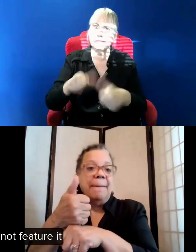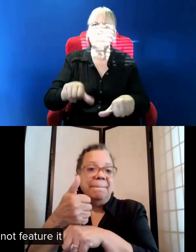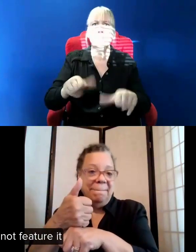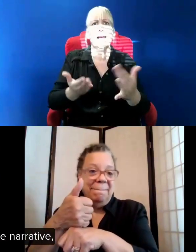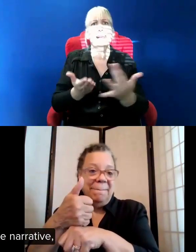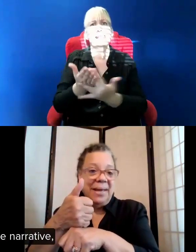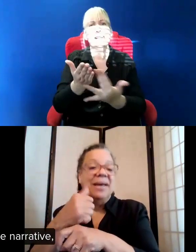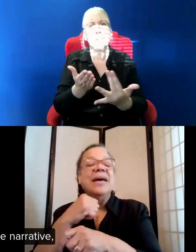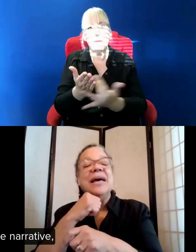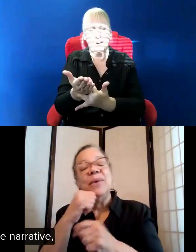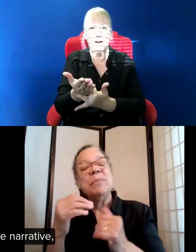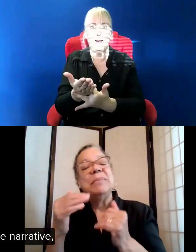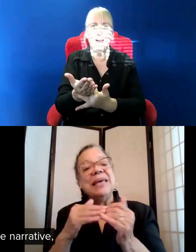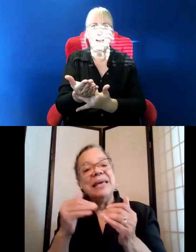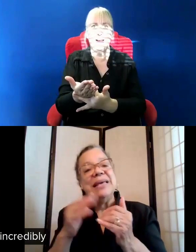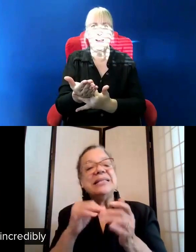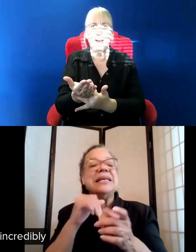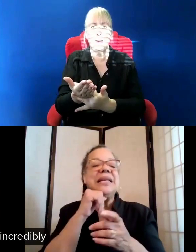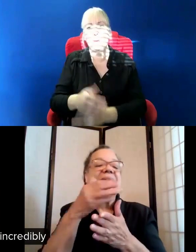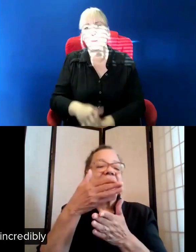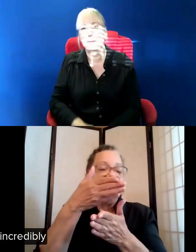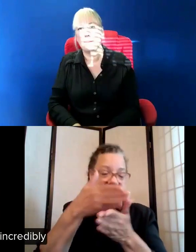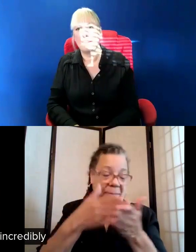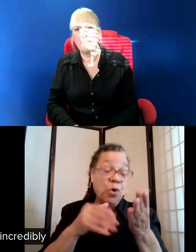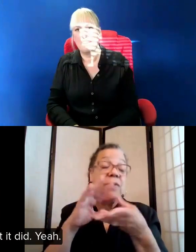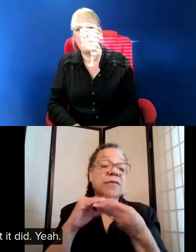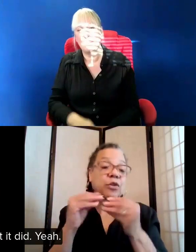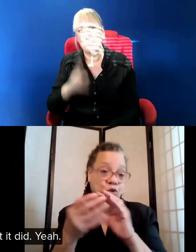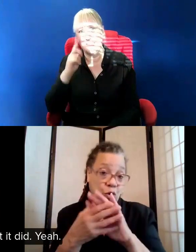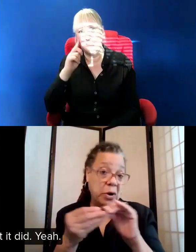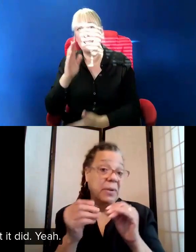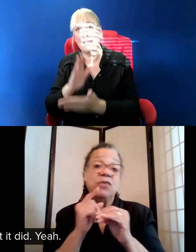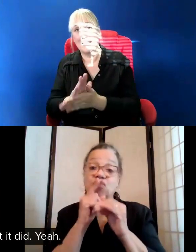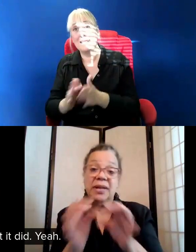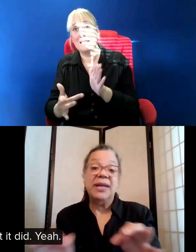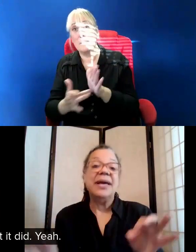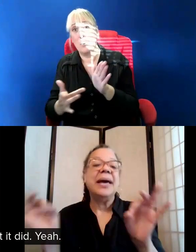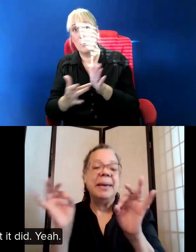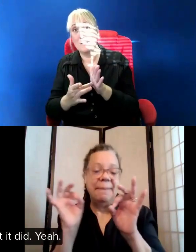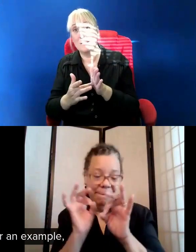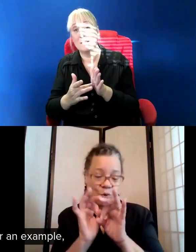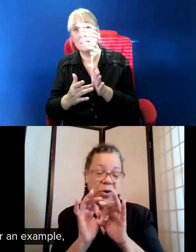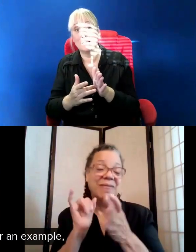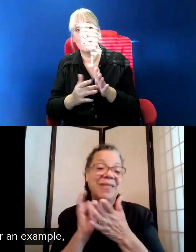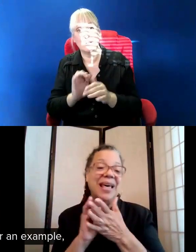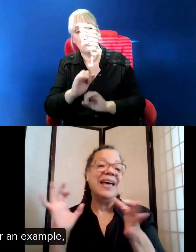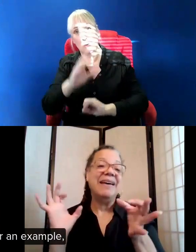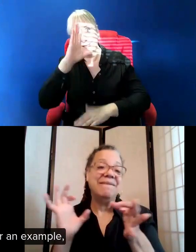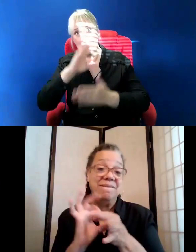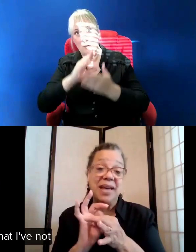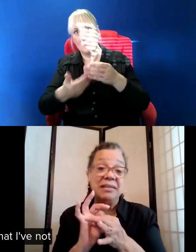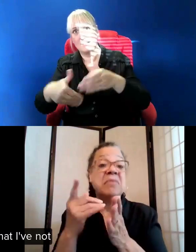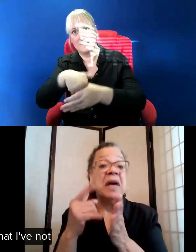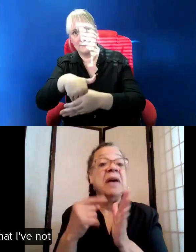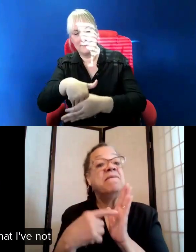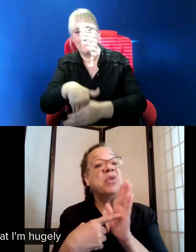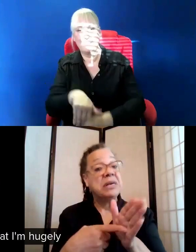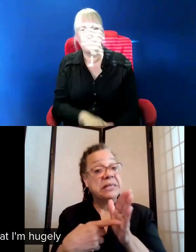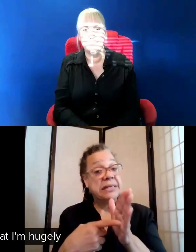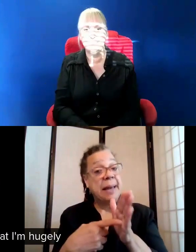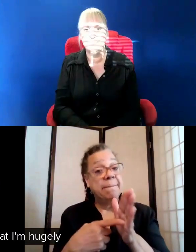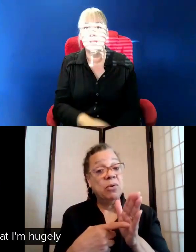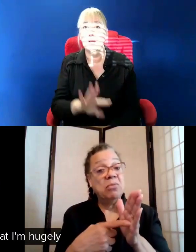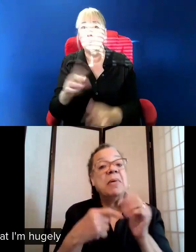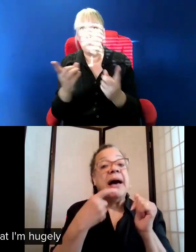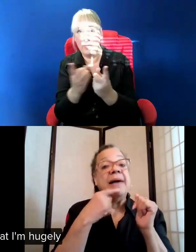not feature it as part of the narrative, but it was incredibly important that it did. Yeah, I mean, just for an example, one thing that I've not